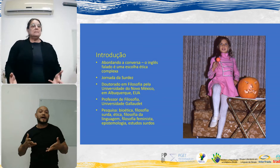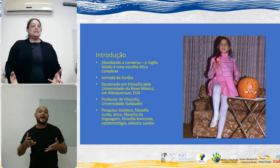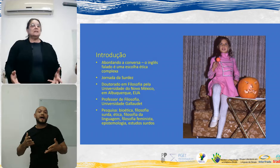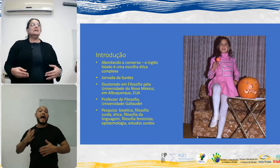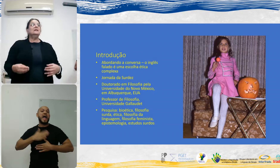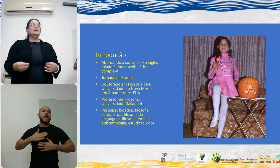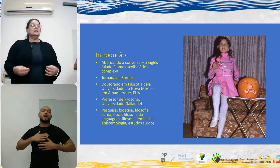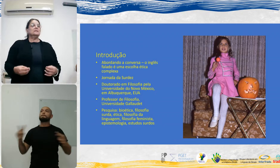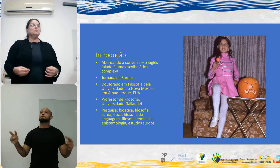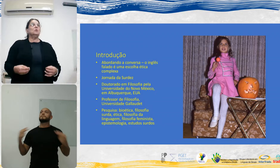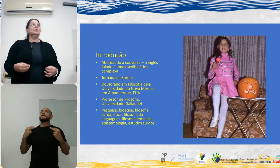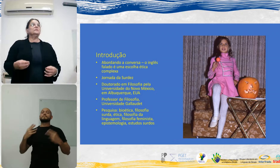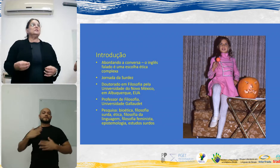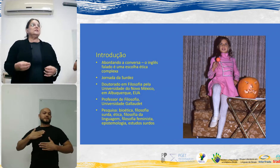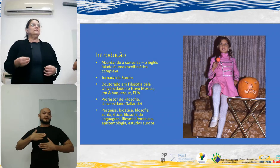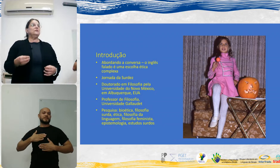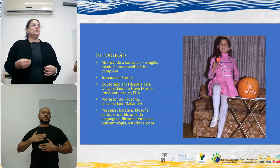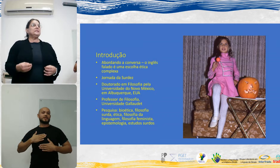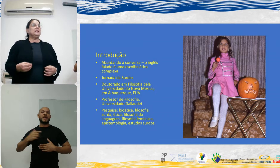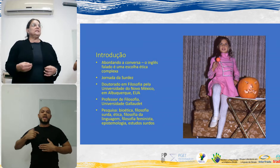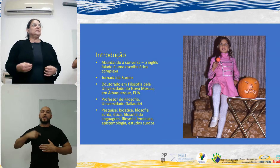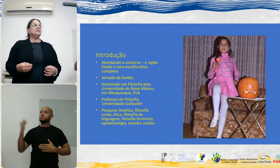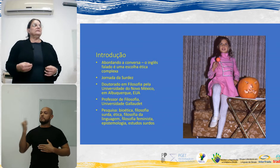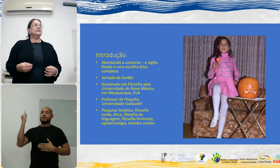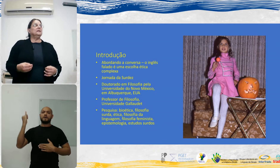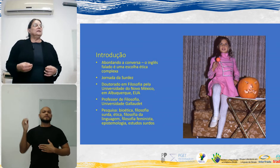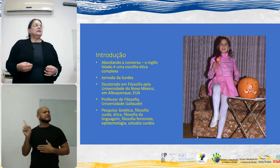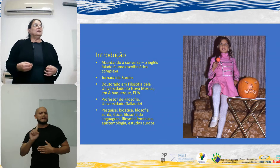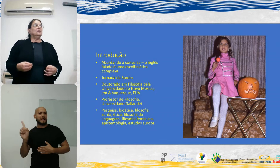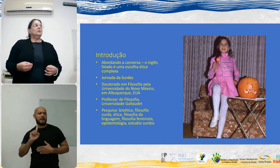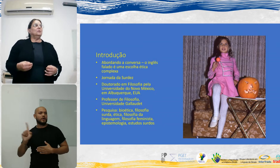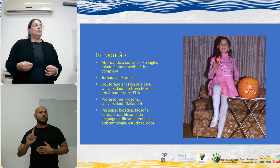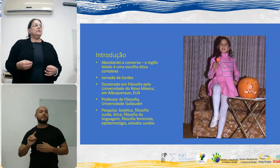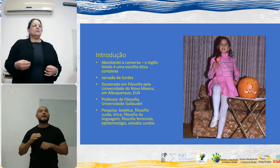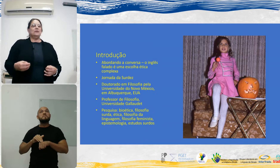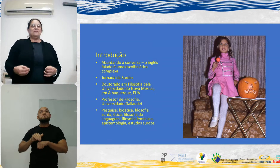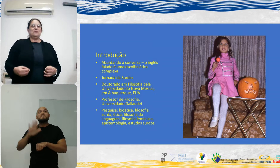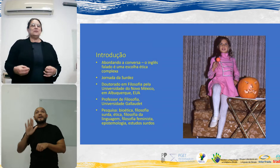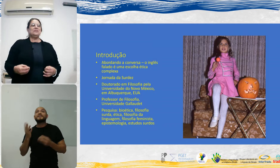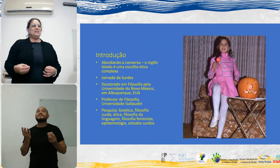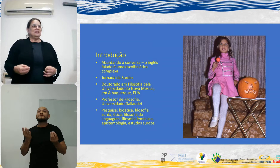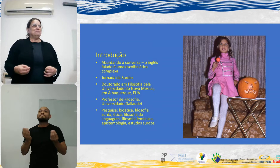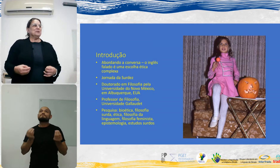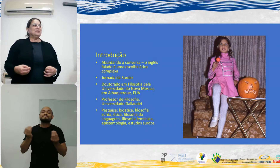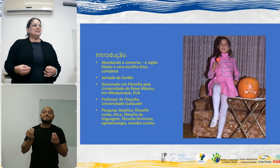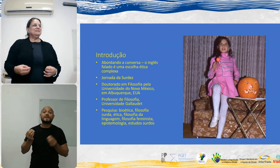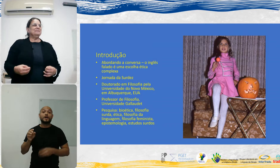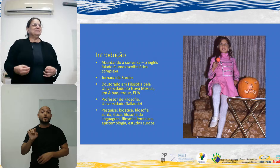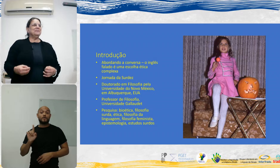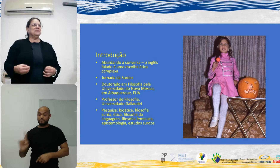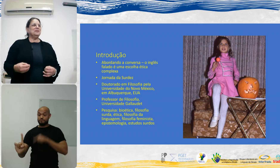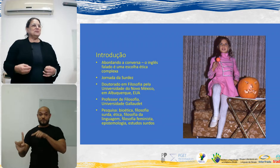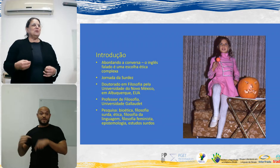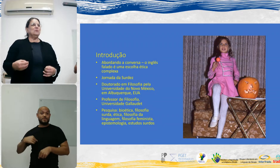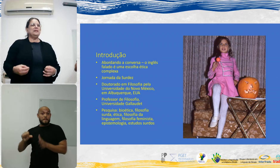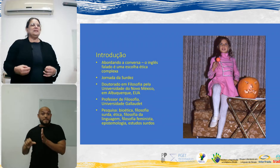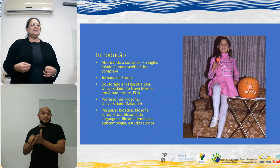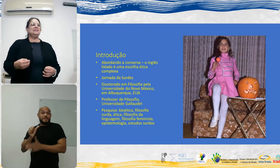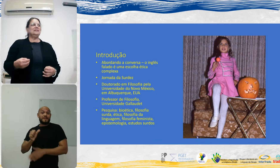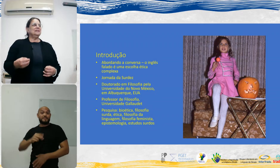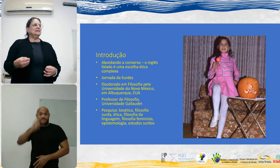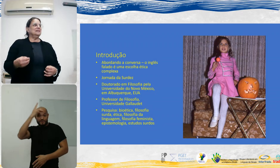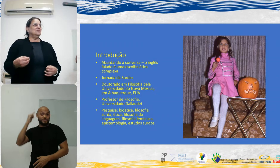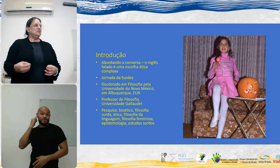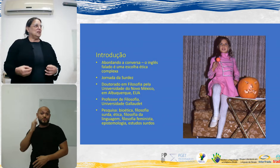at me. It's more to give you a sense of, when you're the first deaf person, there's